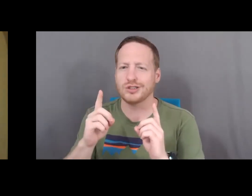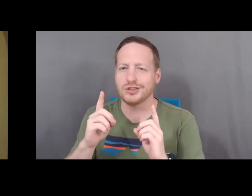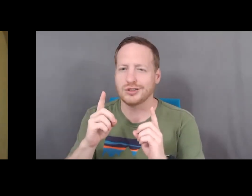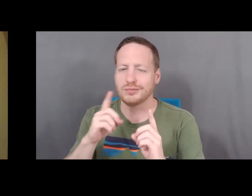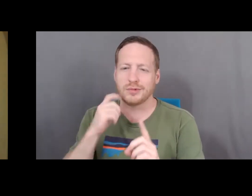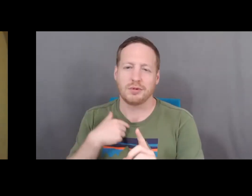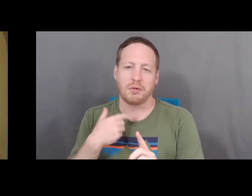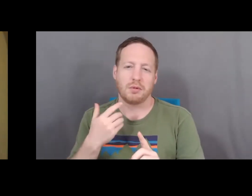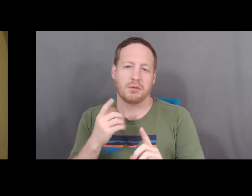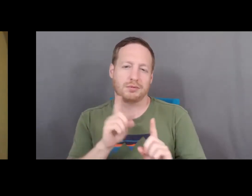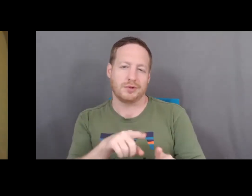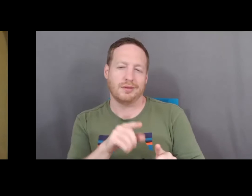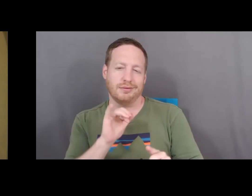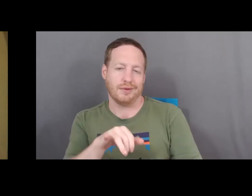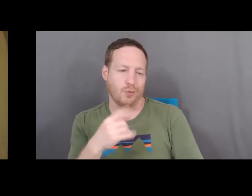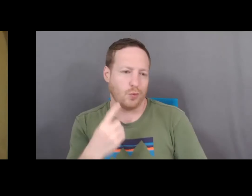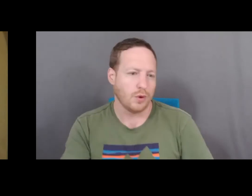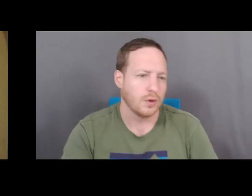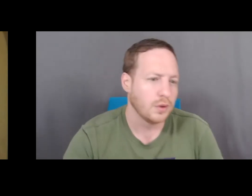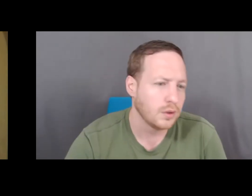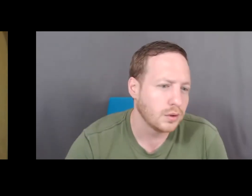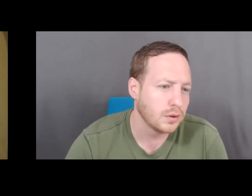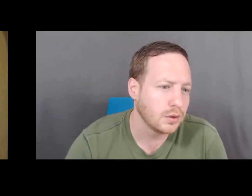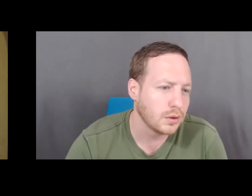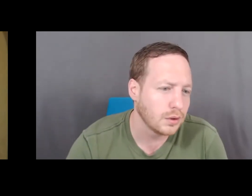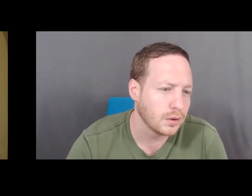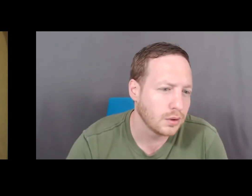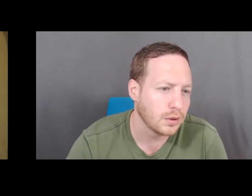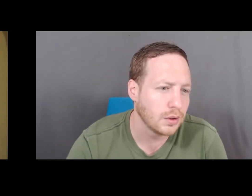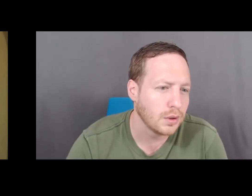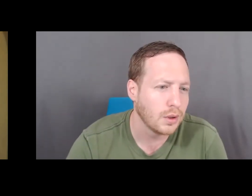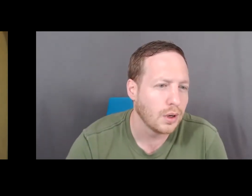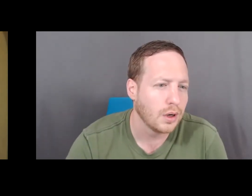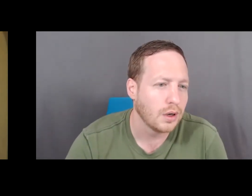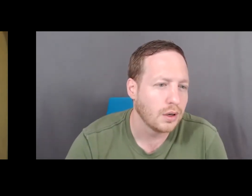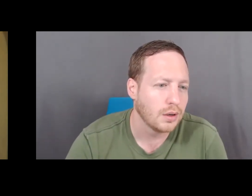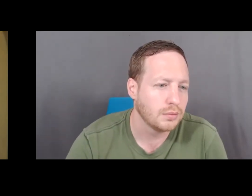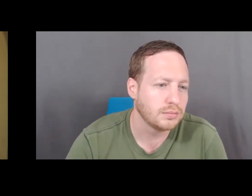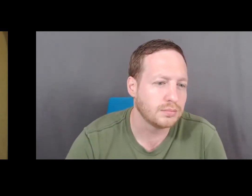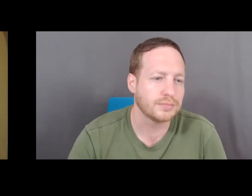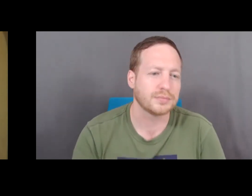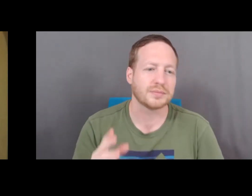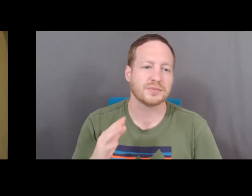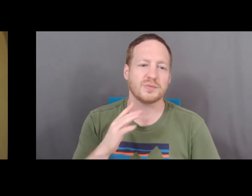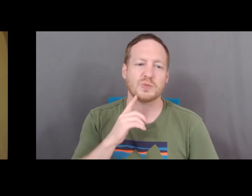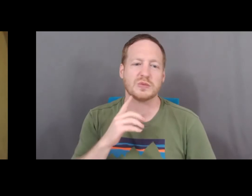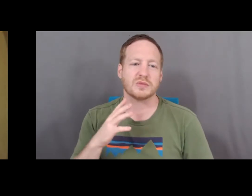So first is the Educational Committee. I think we had already covered that one.